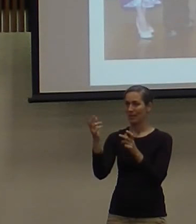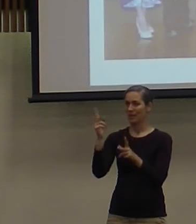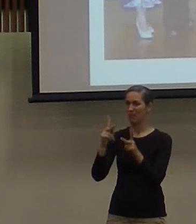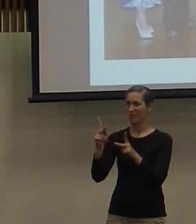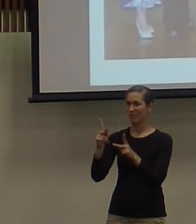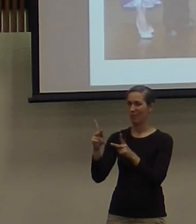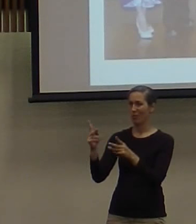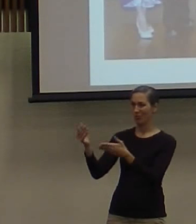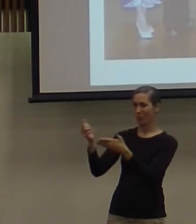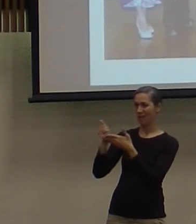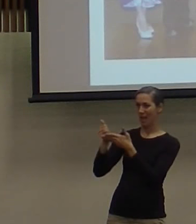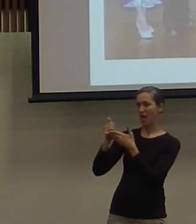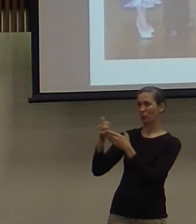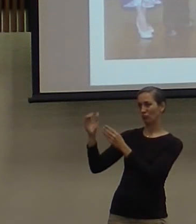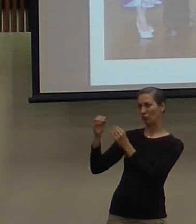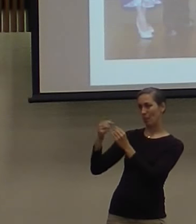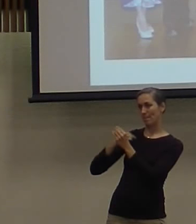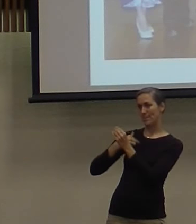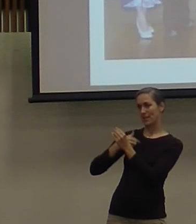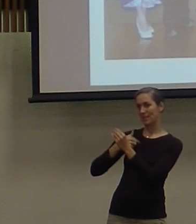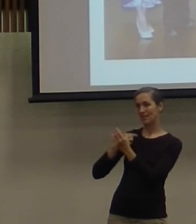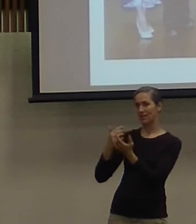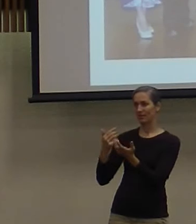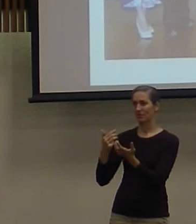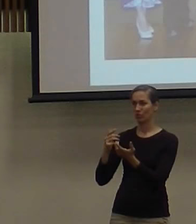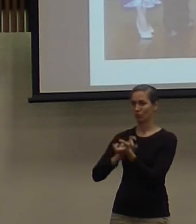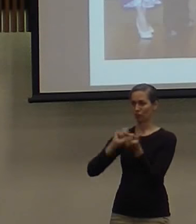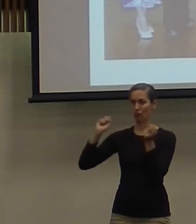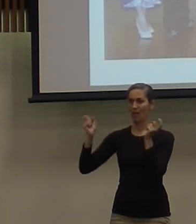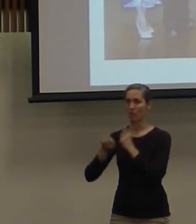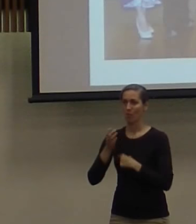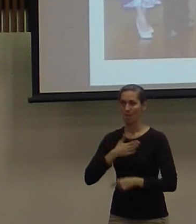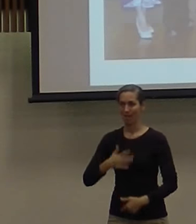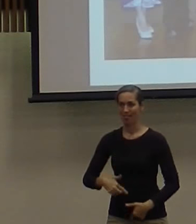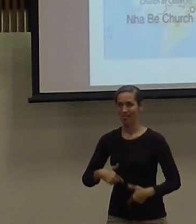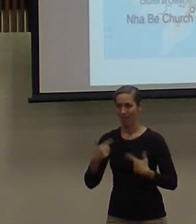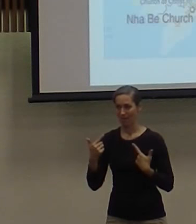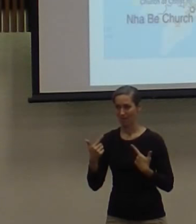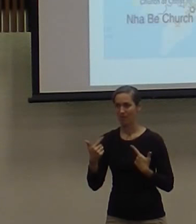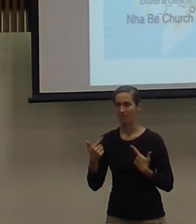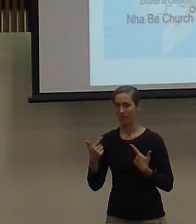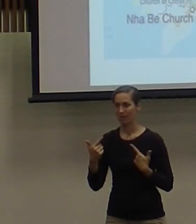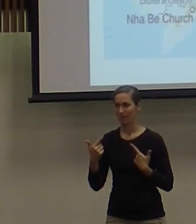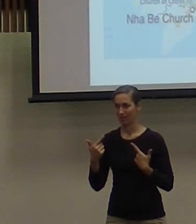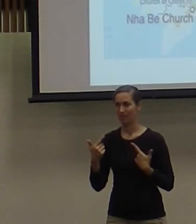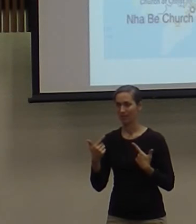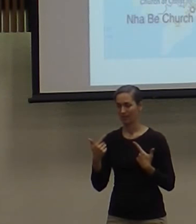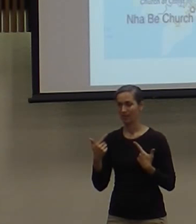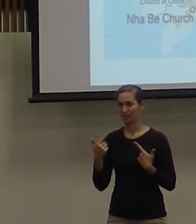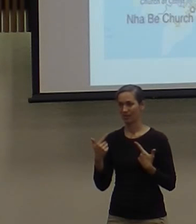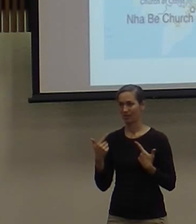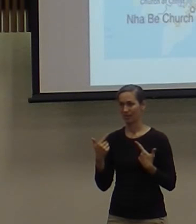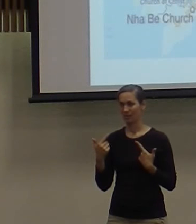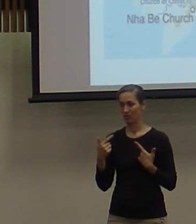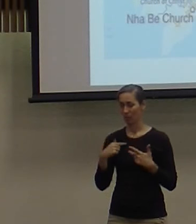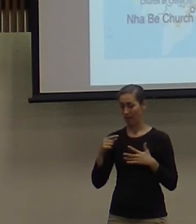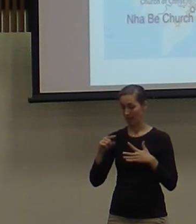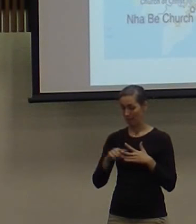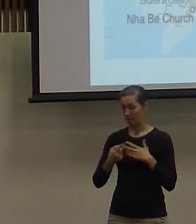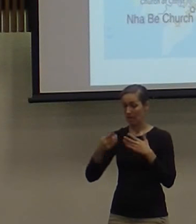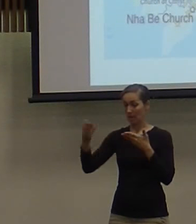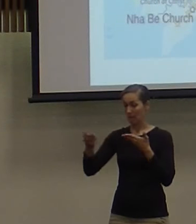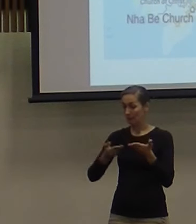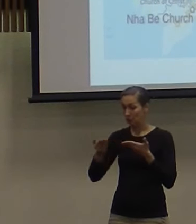God used them to change and transform my life. And then in I began my